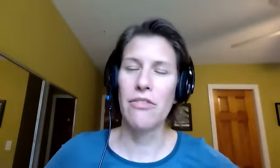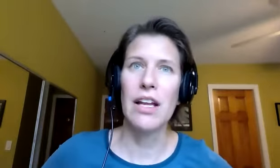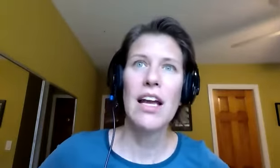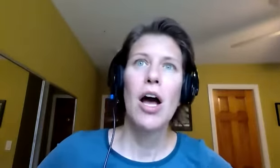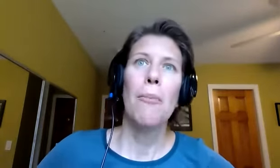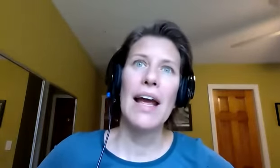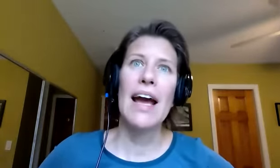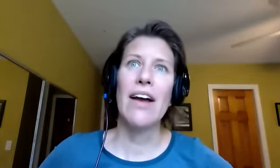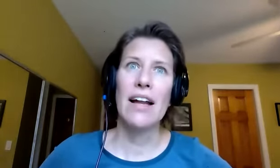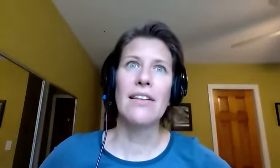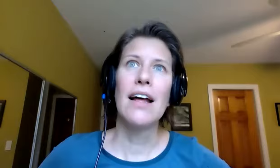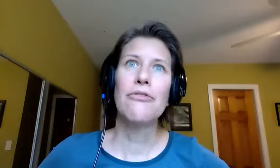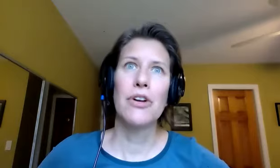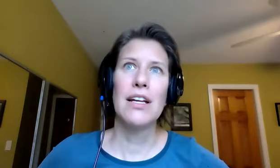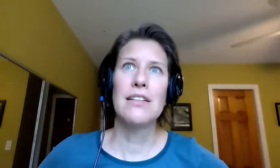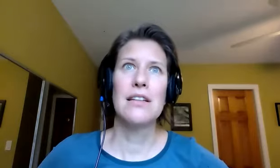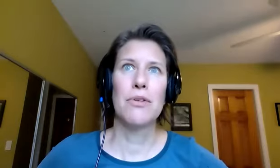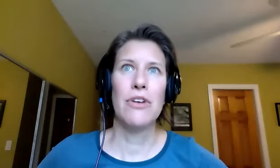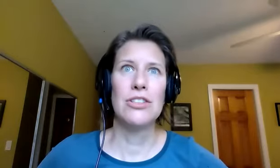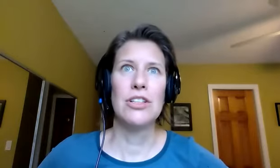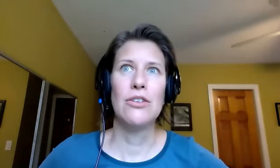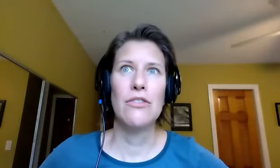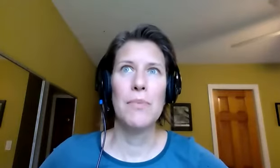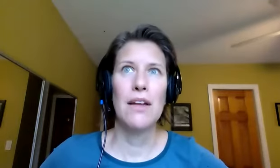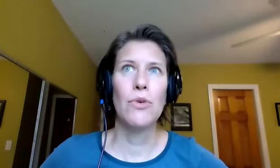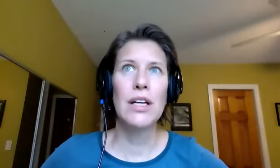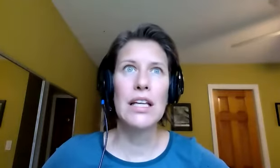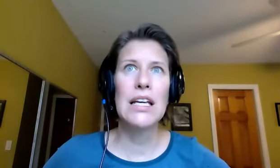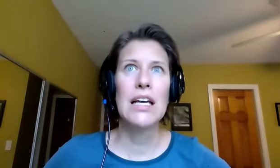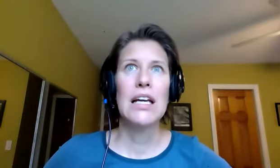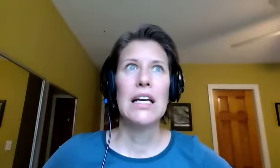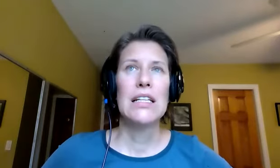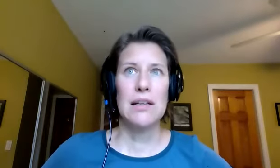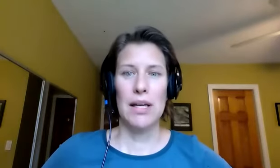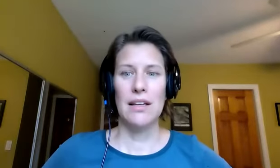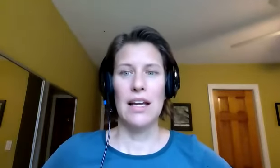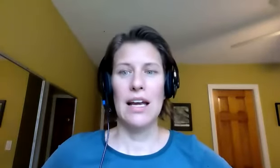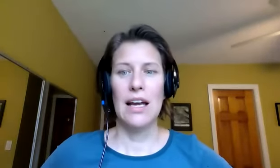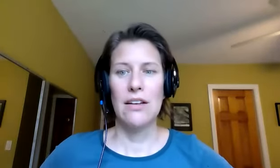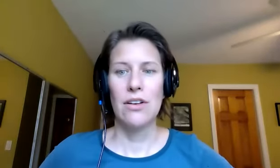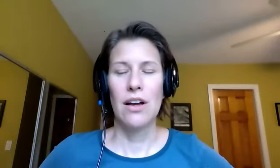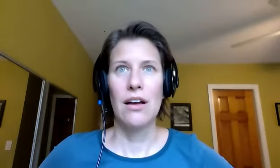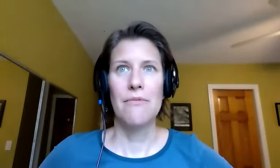of it, but I have had a lot of friends in the profession who have been really timid and, um,